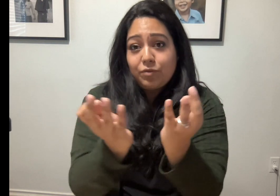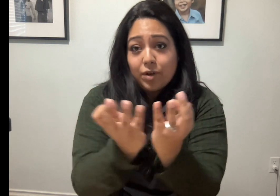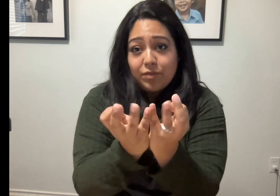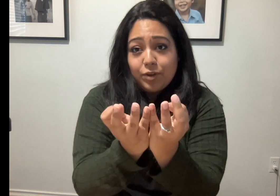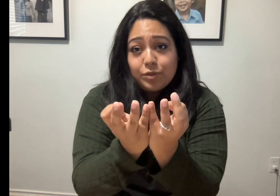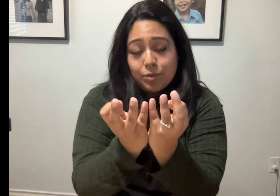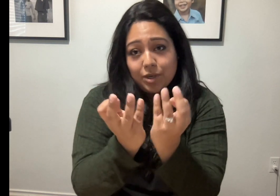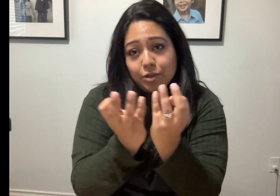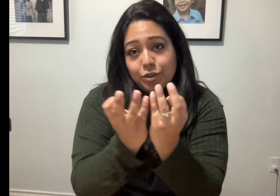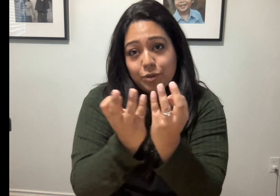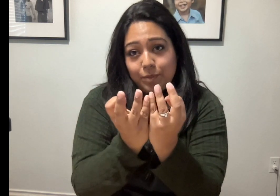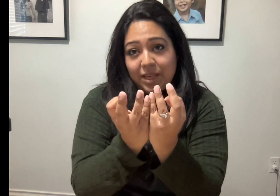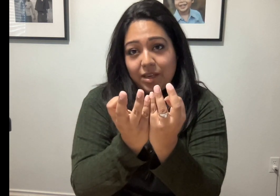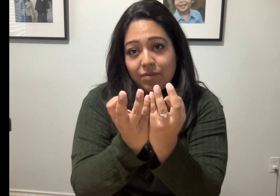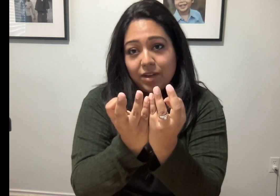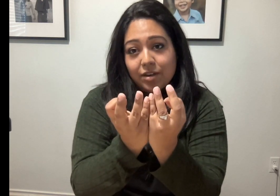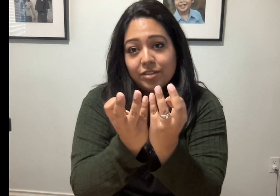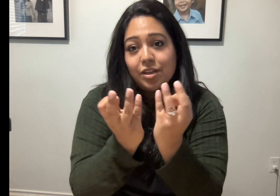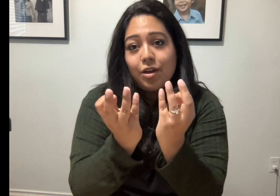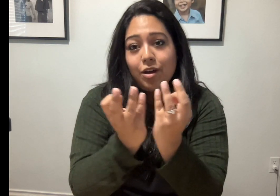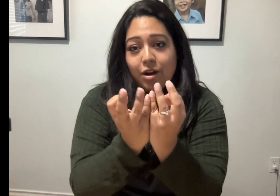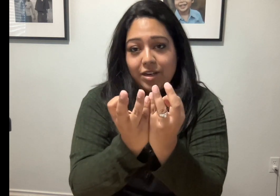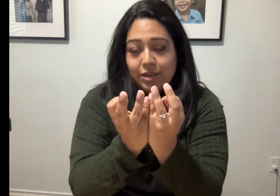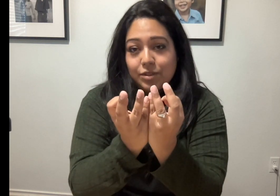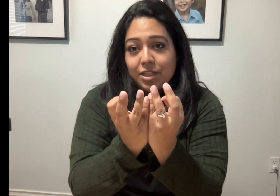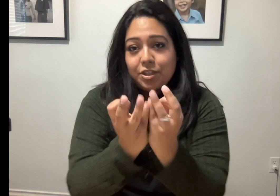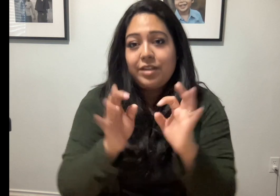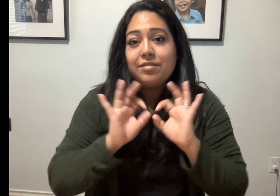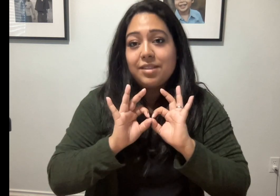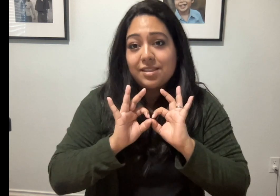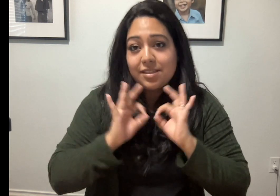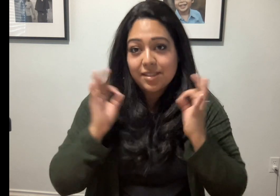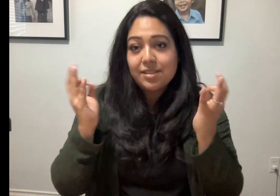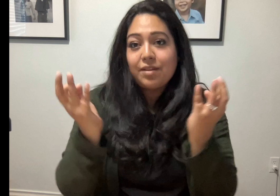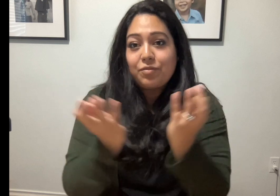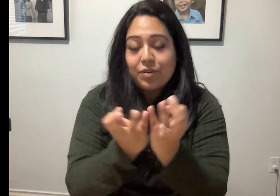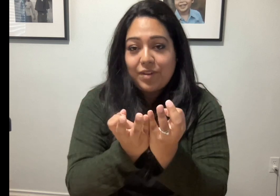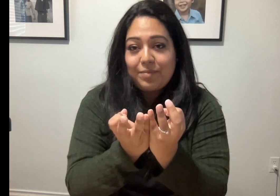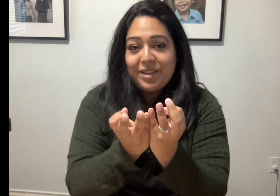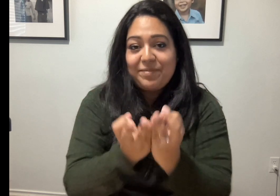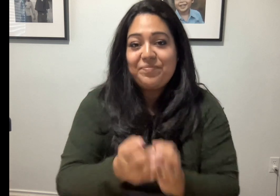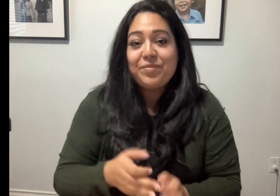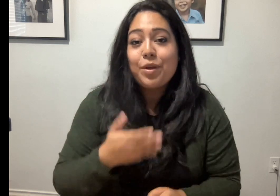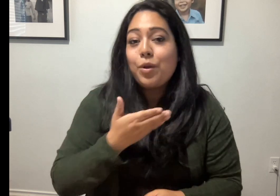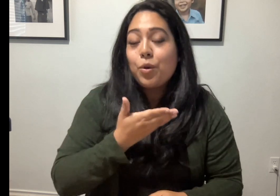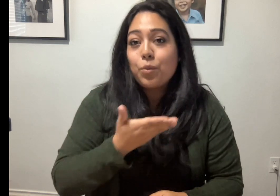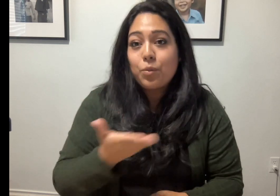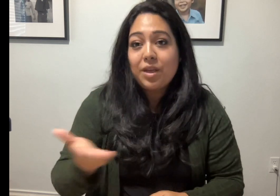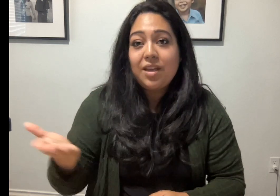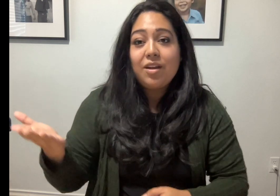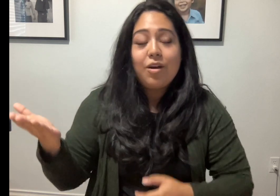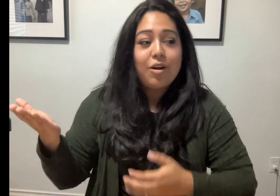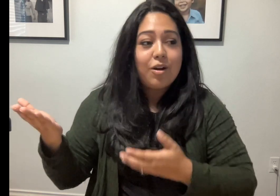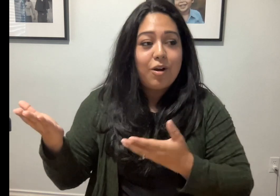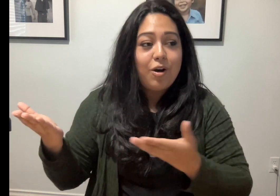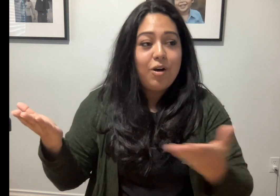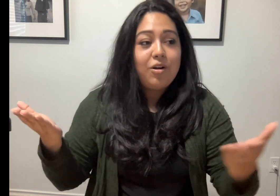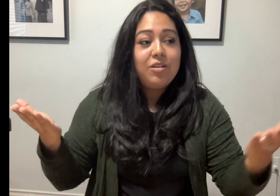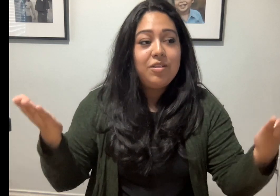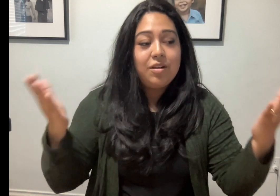front of you to where your 2 pinky fingers are now touching. This is a sign for family. We are all